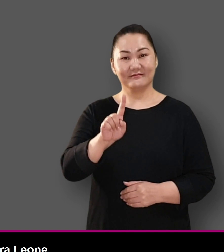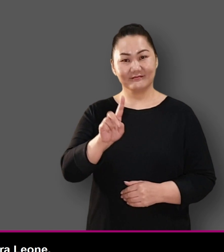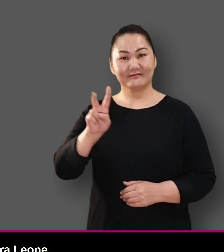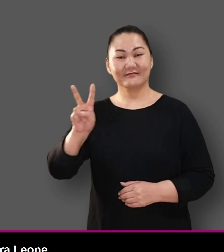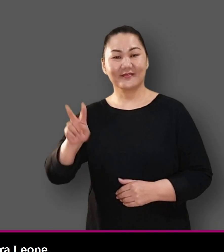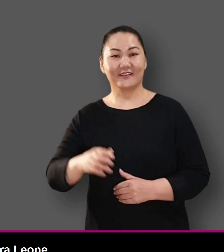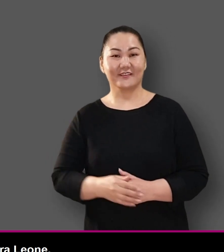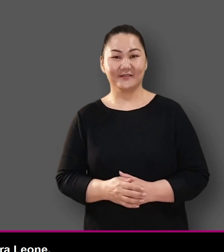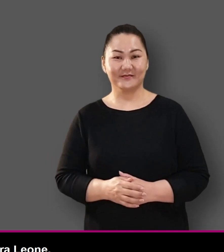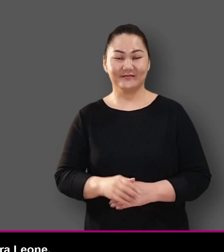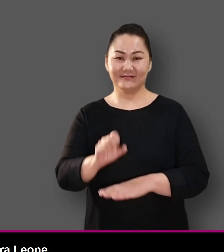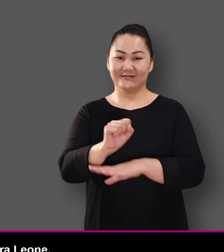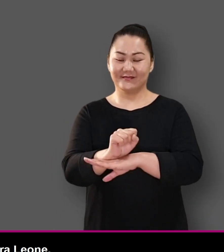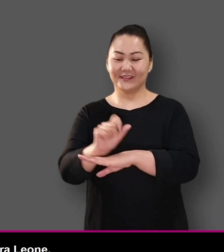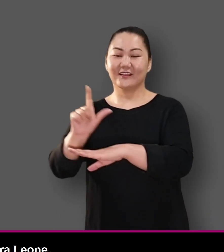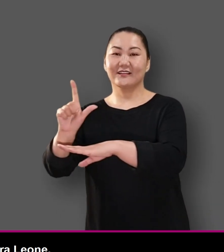Sierra Leone,